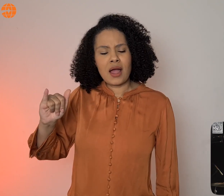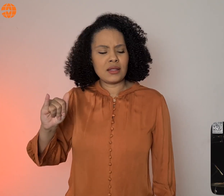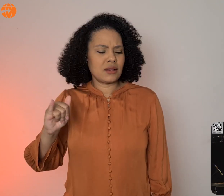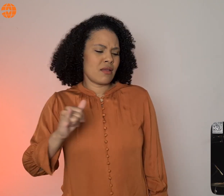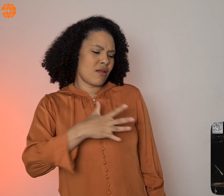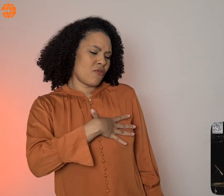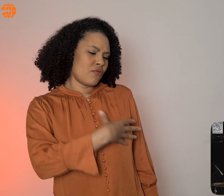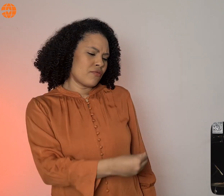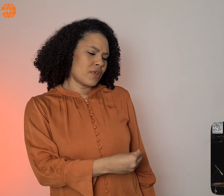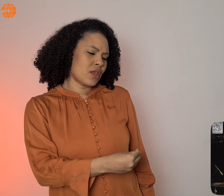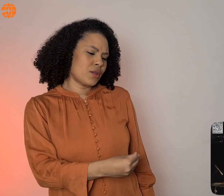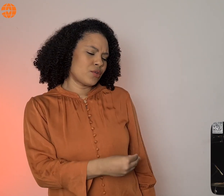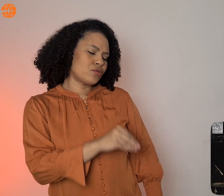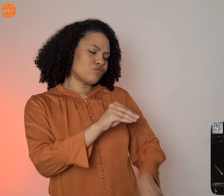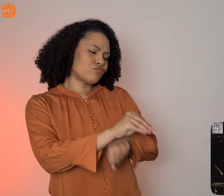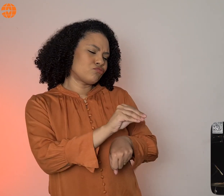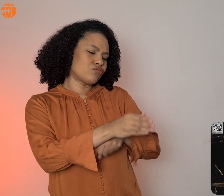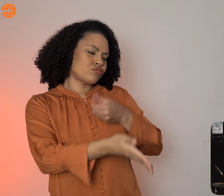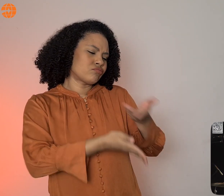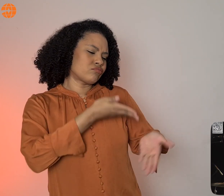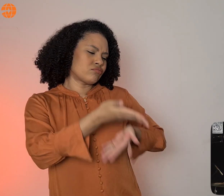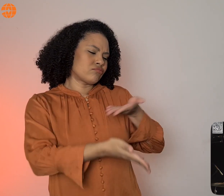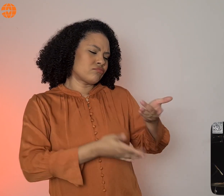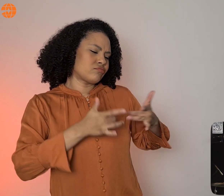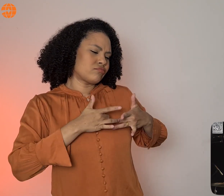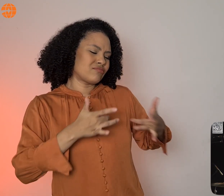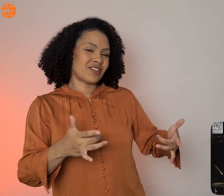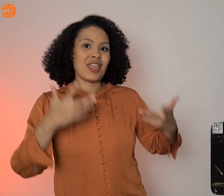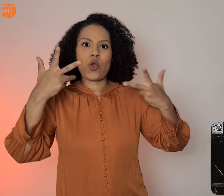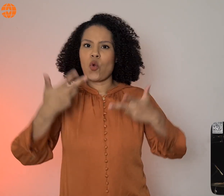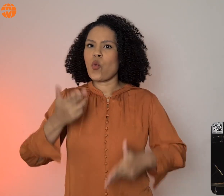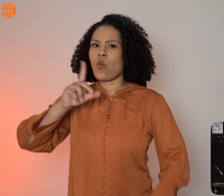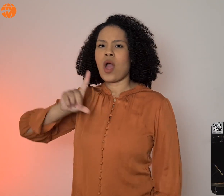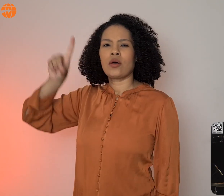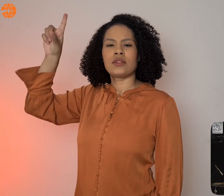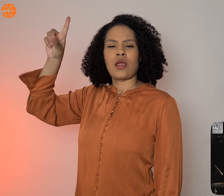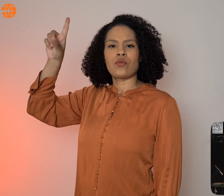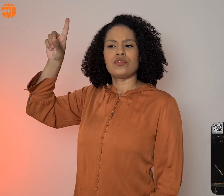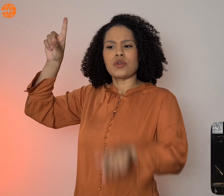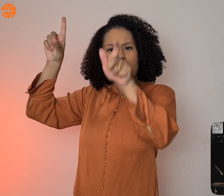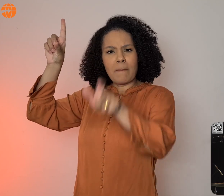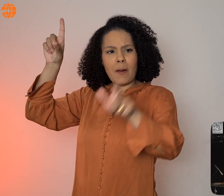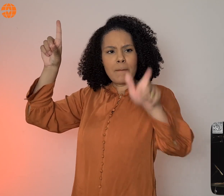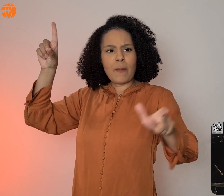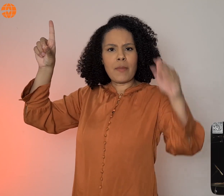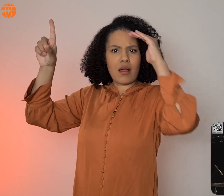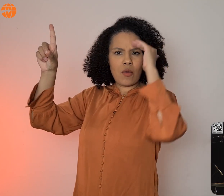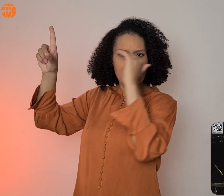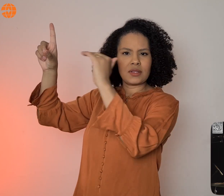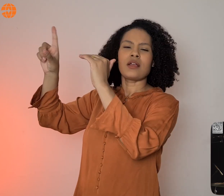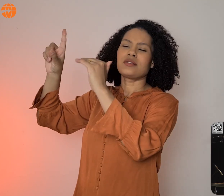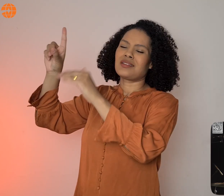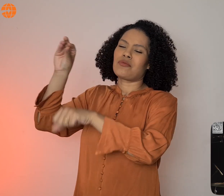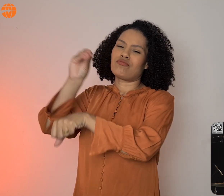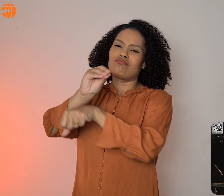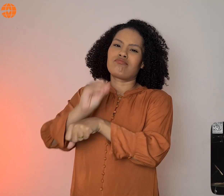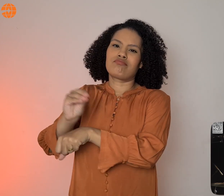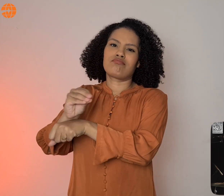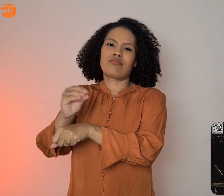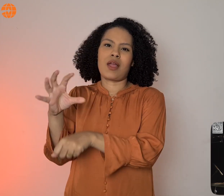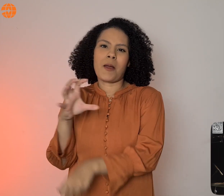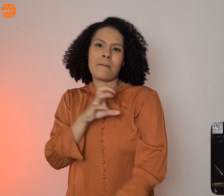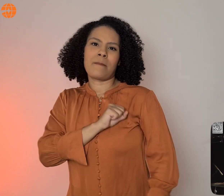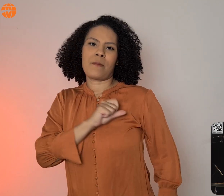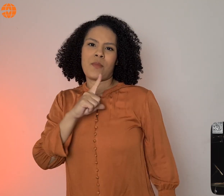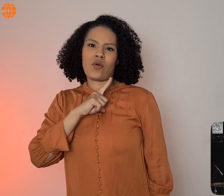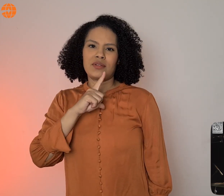shows compassion to those who fear Him. Como um pai tem compaixão dos seus filhos, assim o Senhor tem compaixão dos que o temem. Then it says, for He knows our